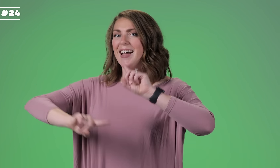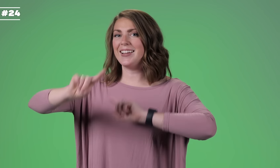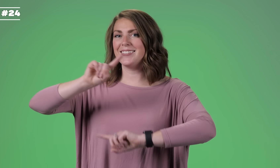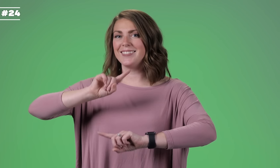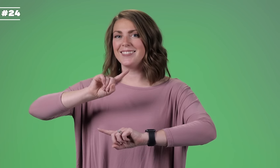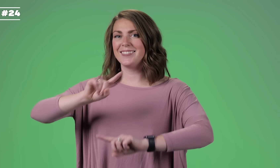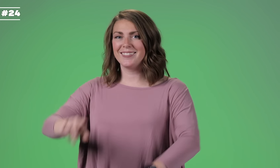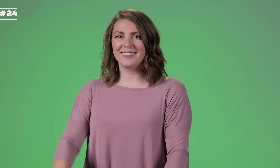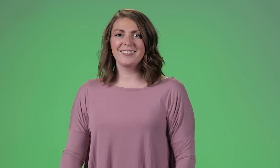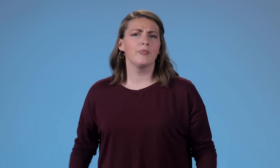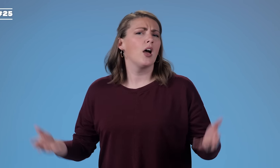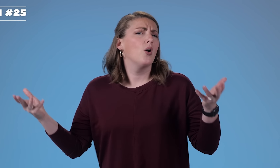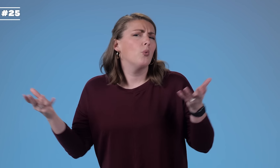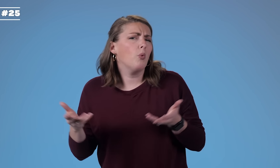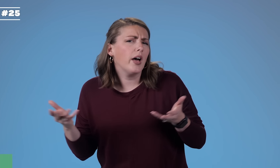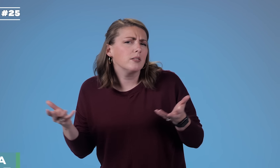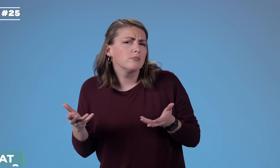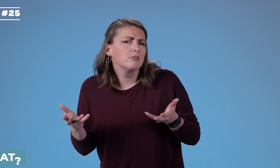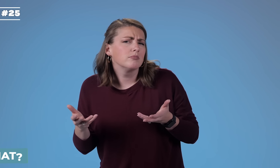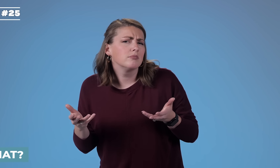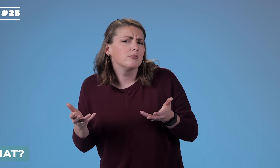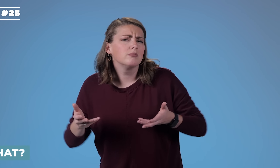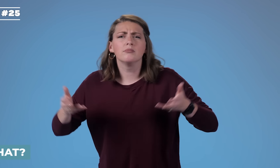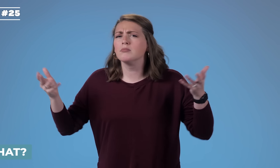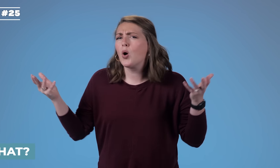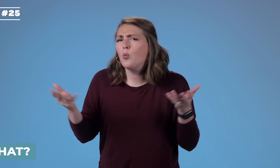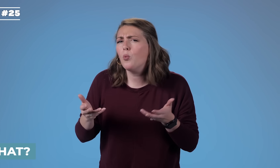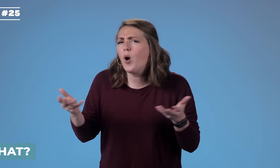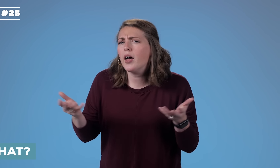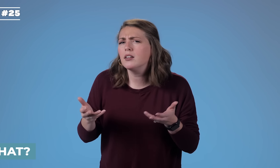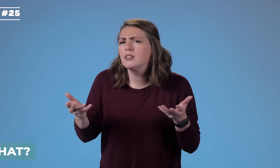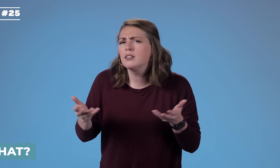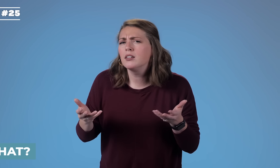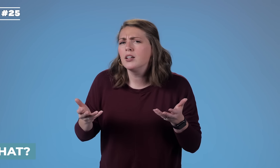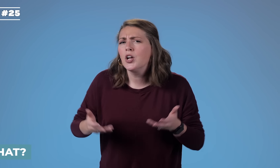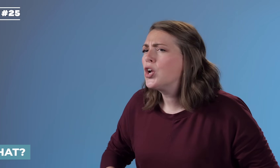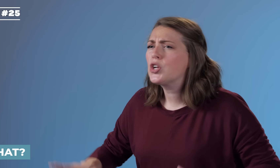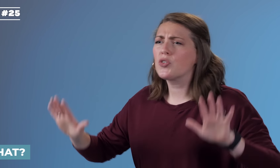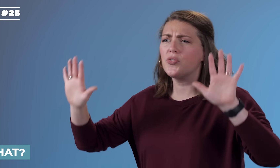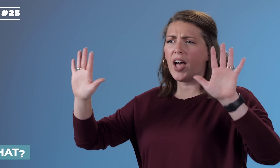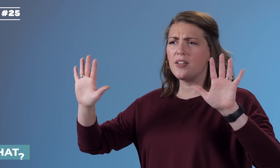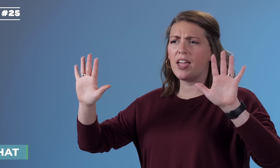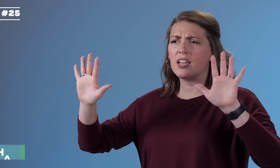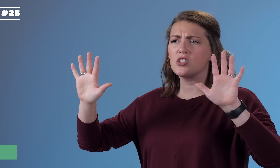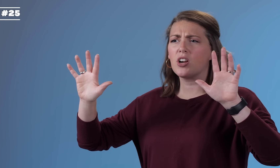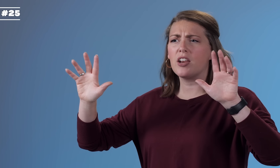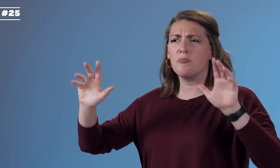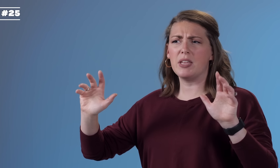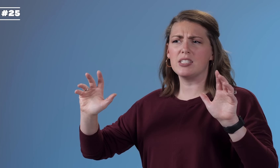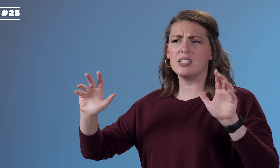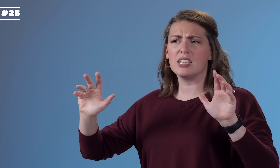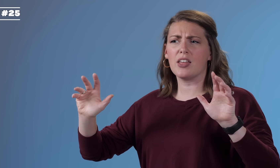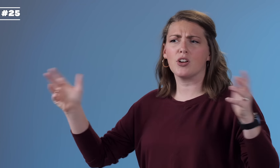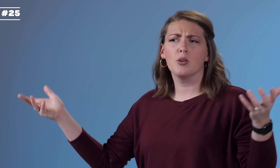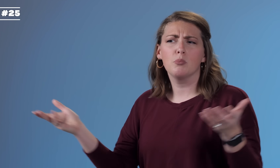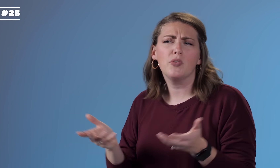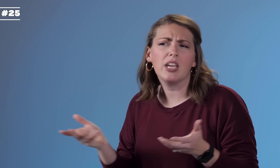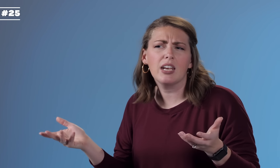Sign. What? What? Your 5 hands are kind of bent in together, moving in and